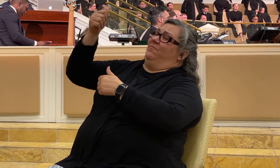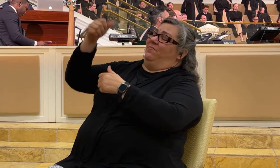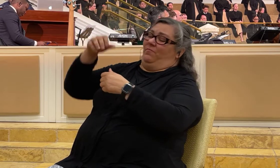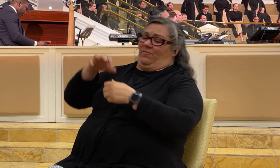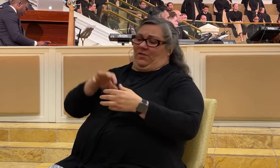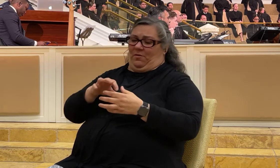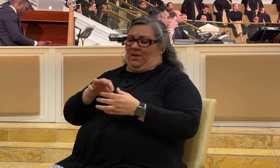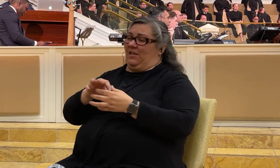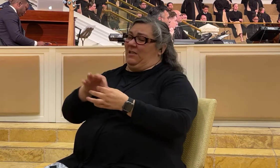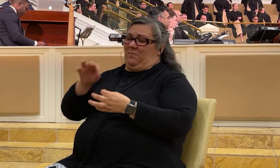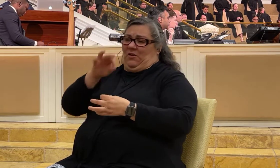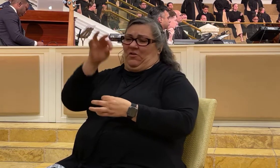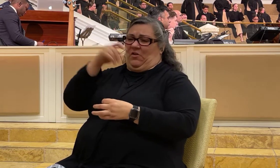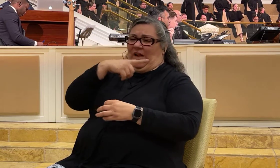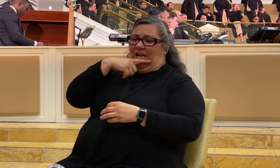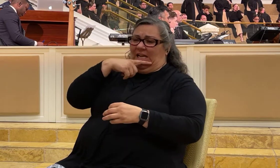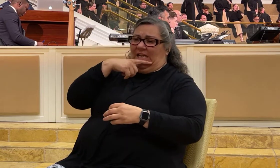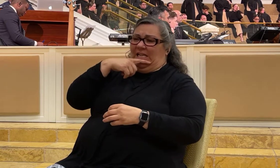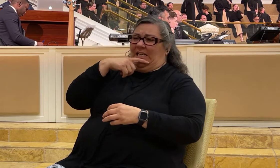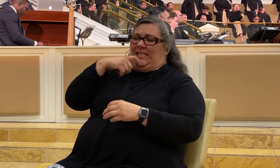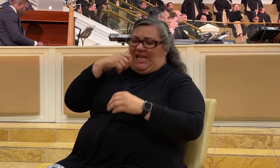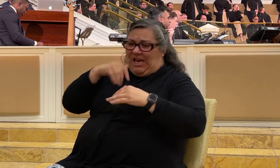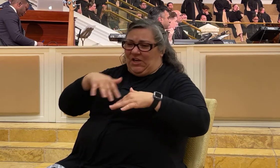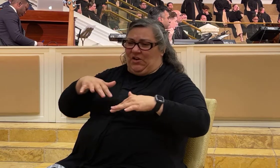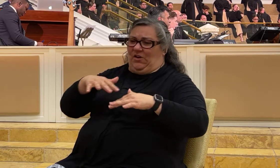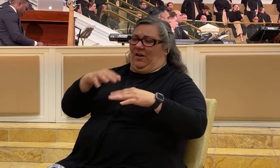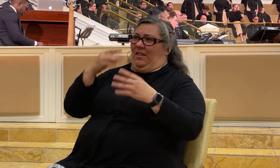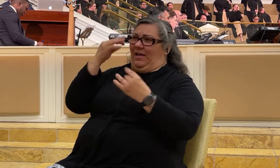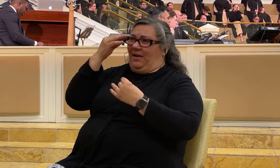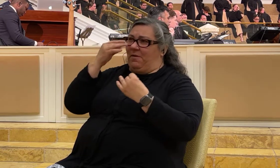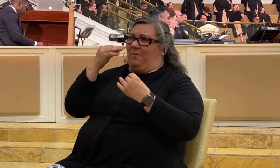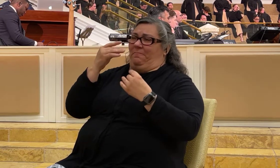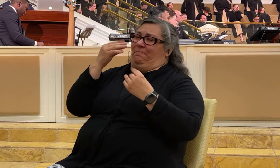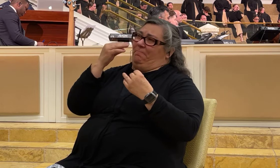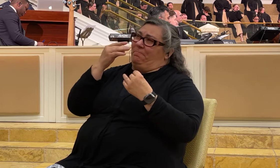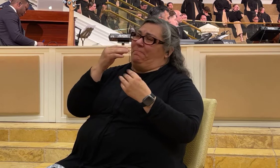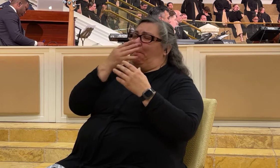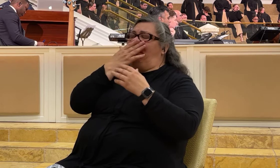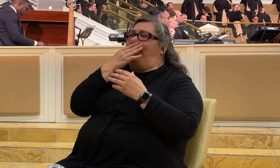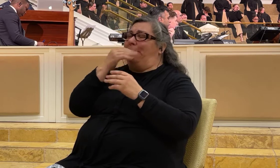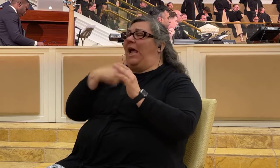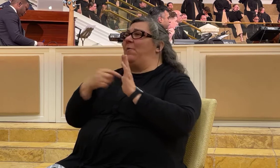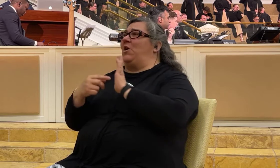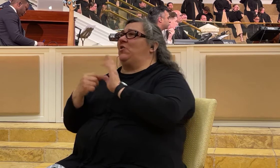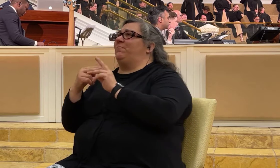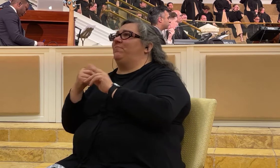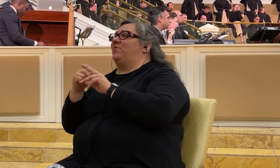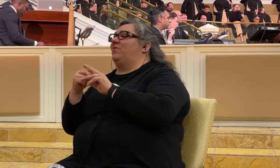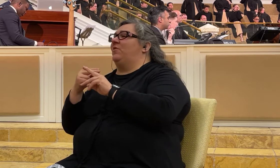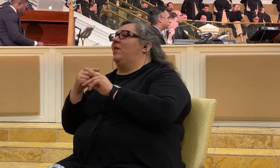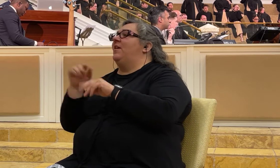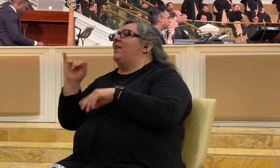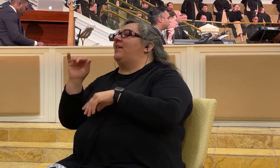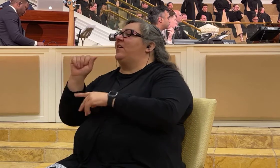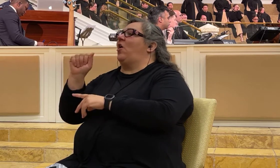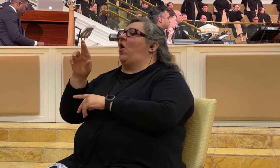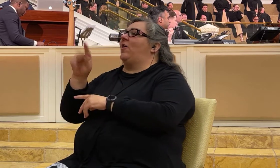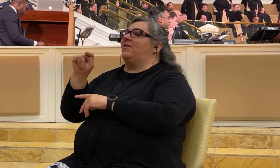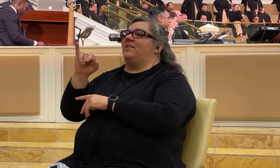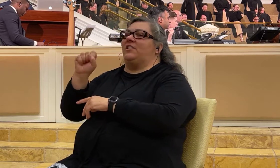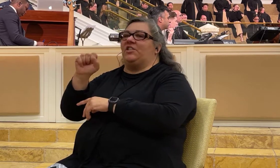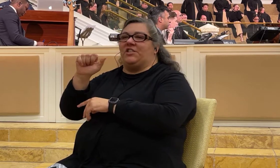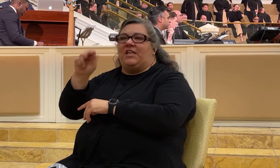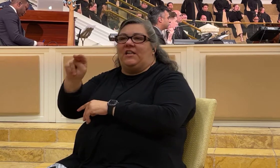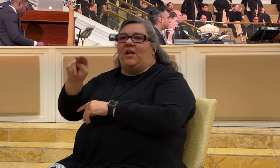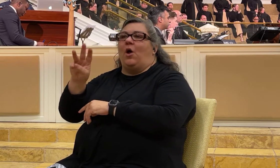spiritual desert of practical considerations to what I would term the artesian well of revelation